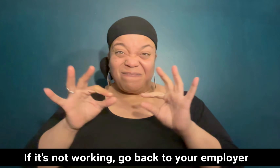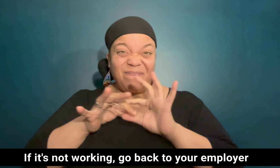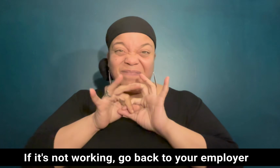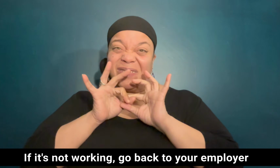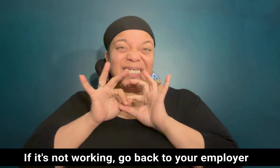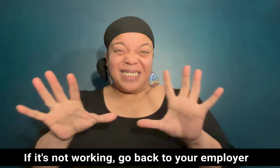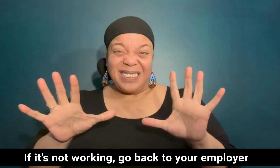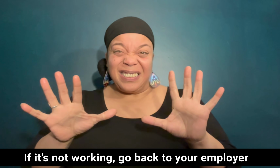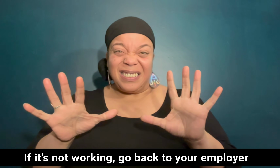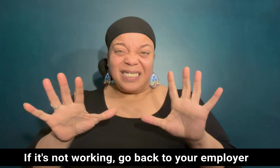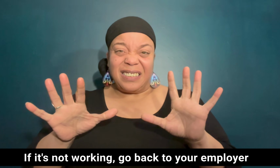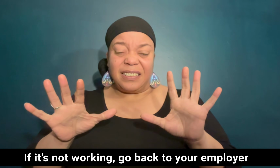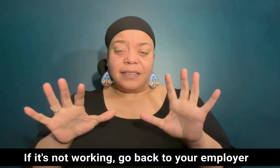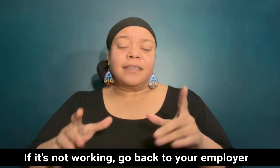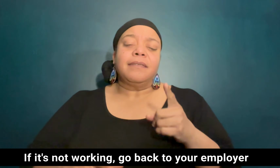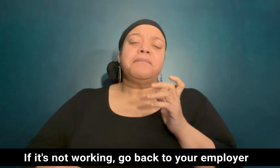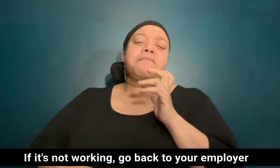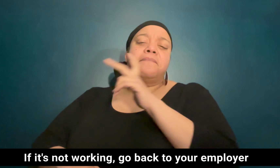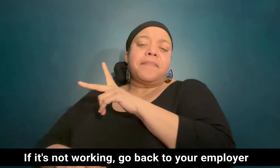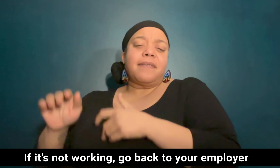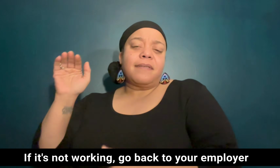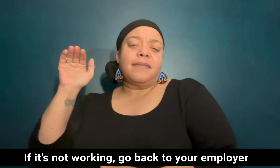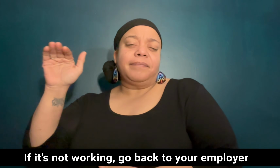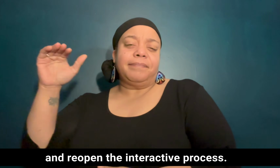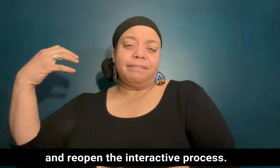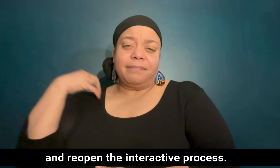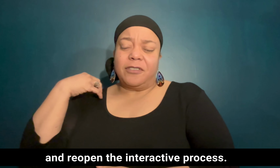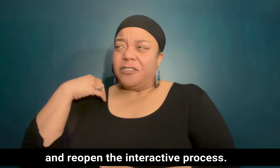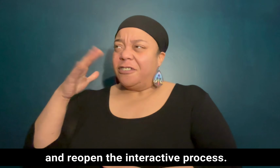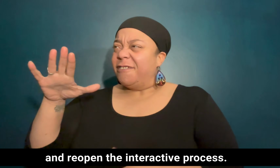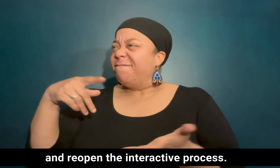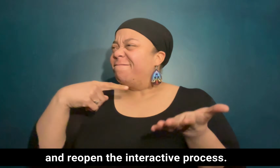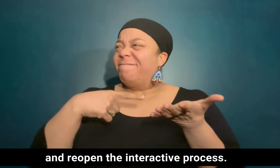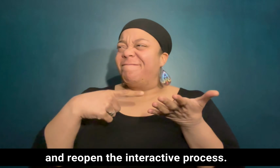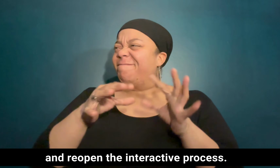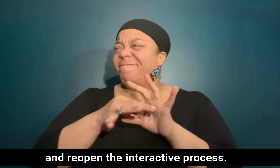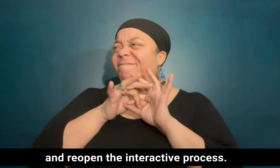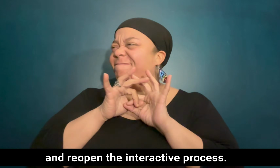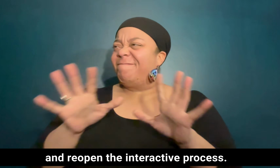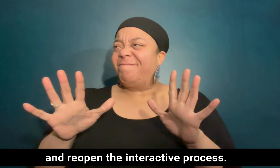If it's not working, go back to your employer and reopen the interactive process.